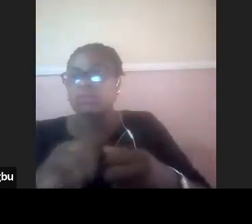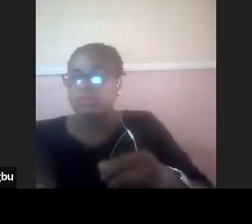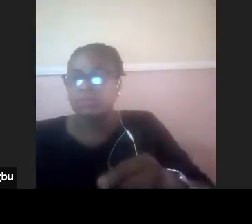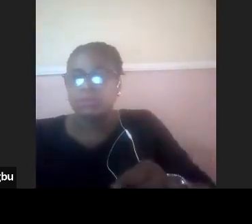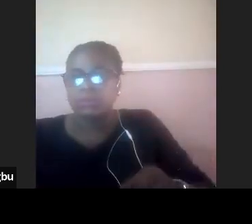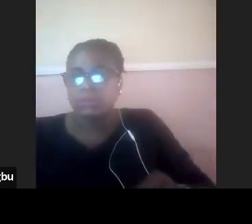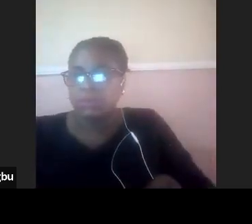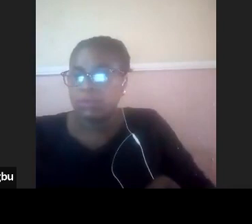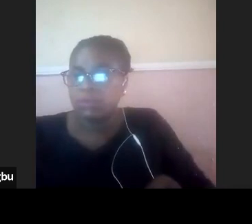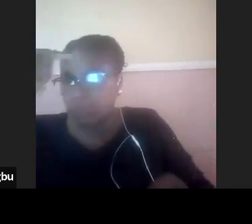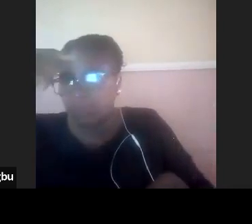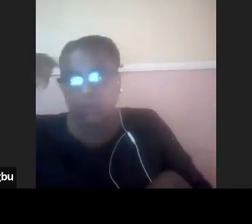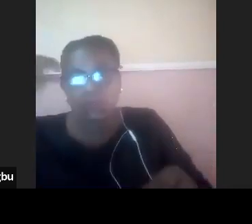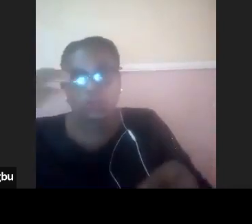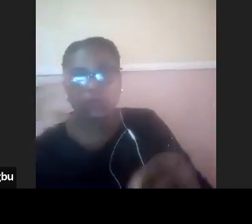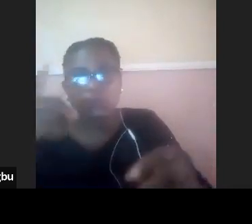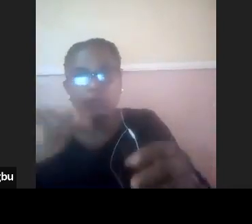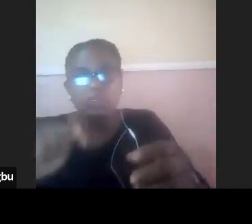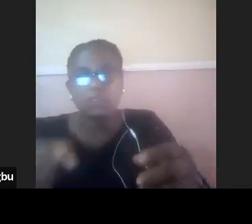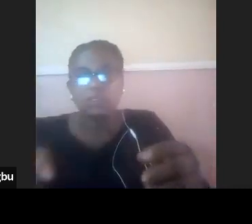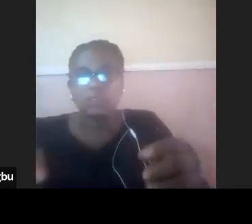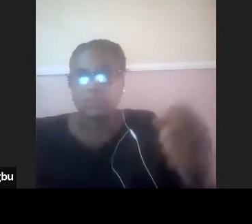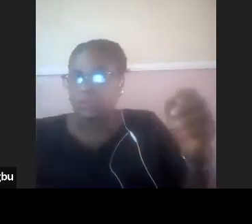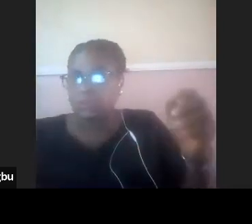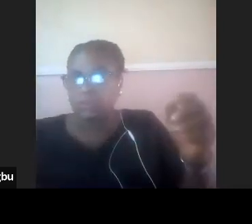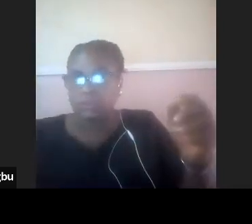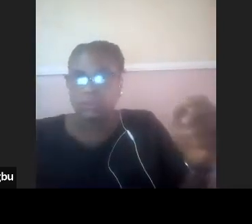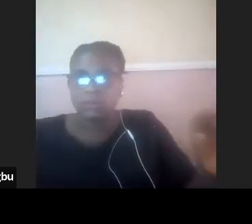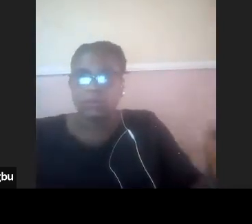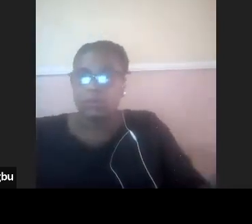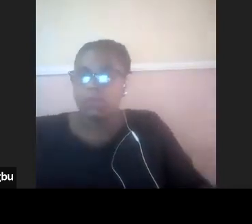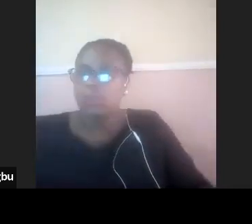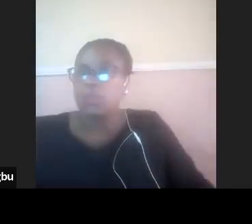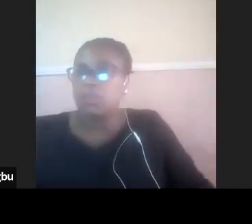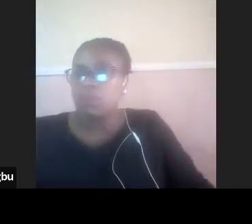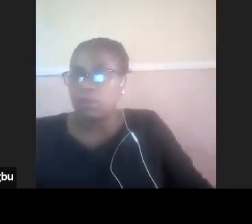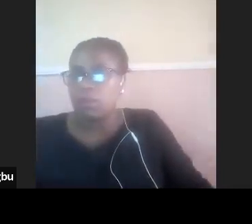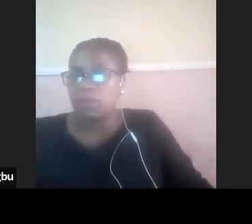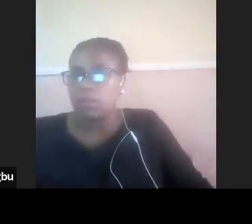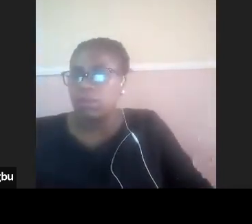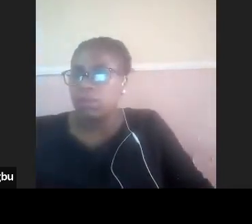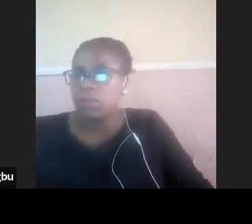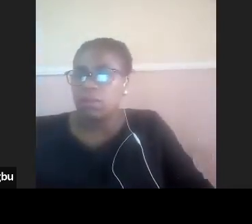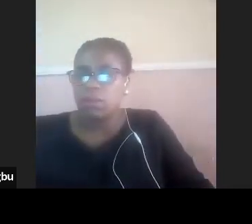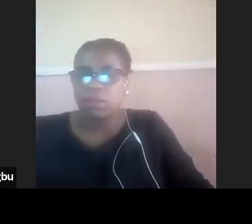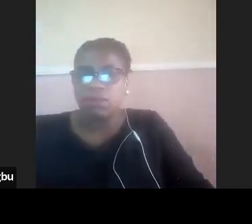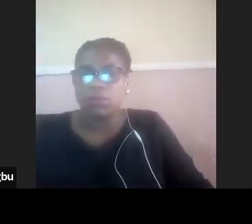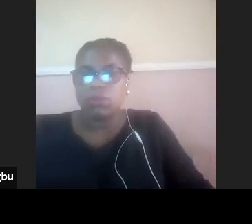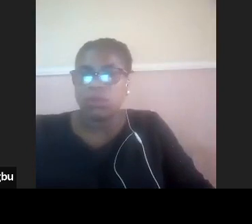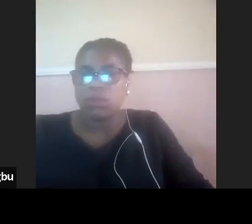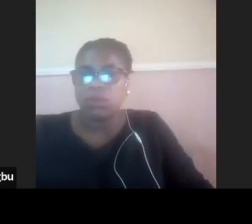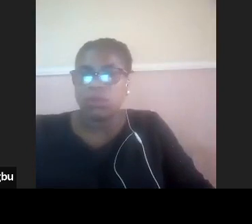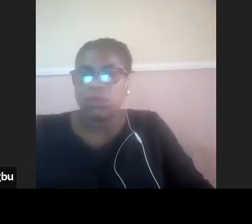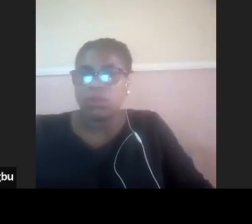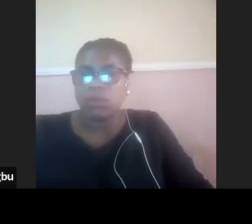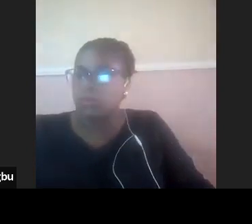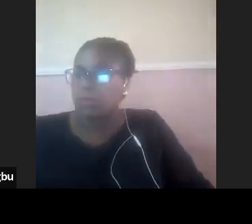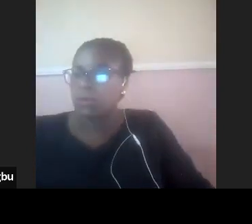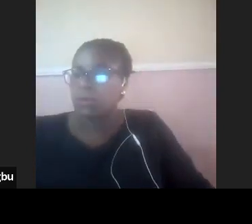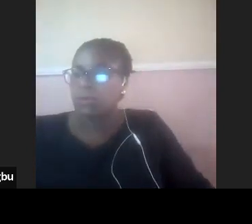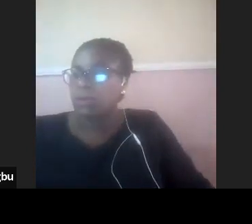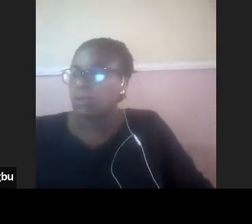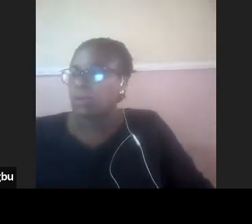this, you think your country might suffer more than every other country because of A, B, C, D, and